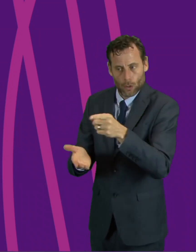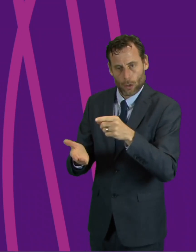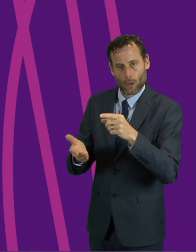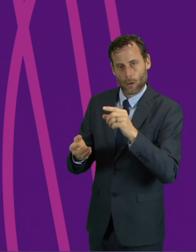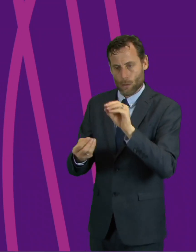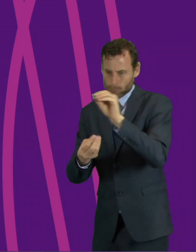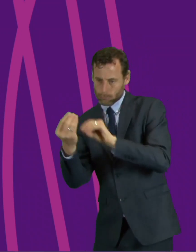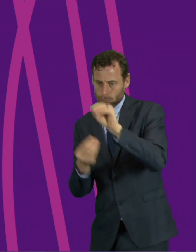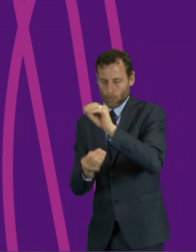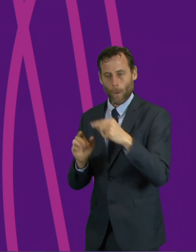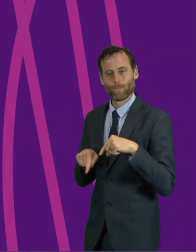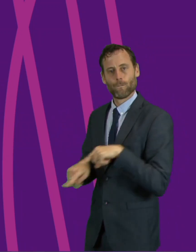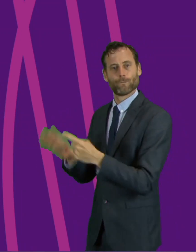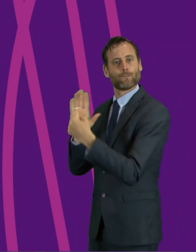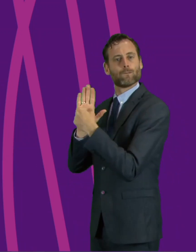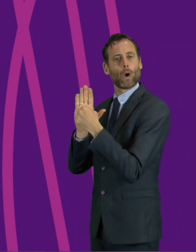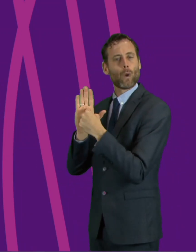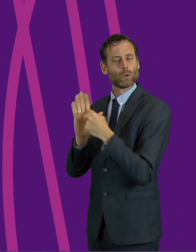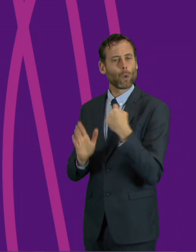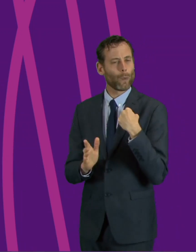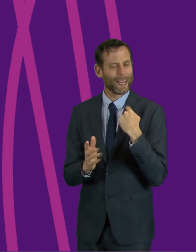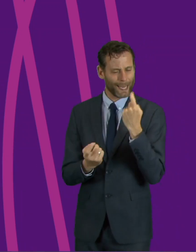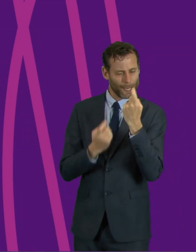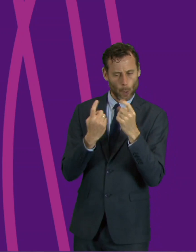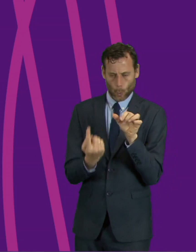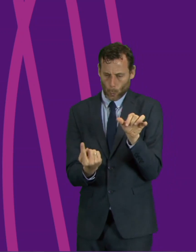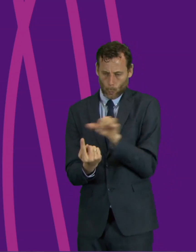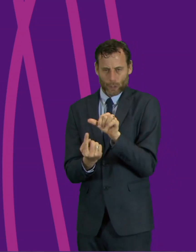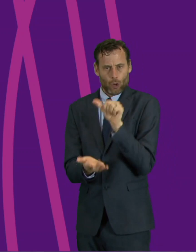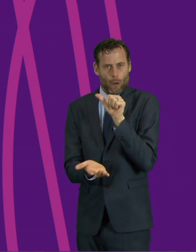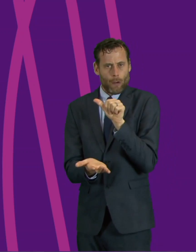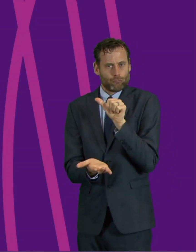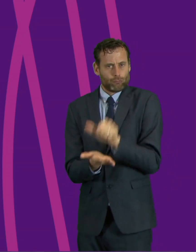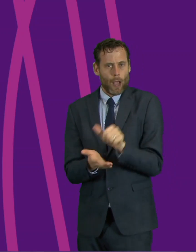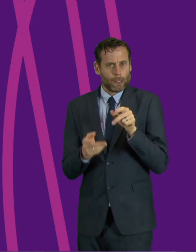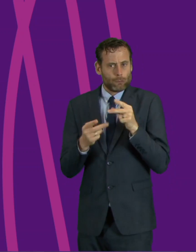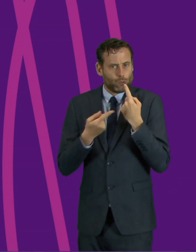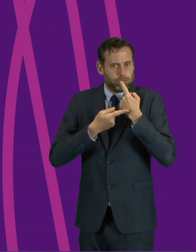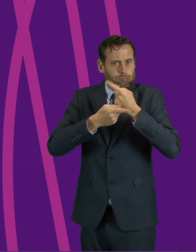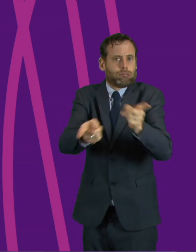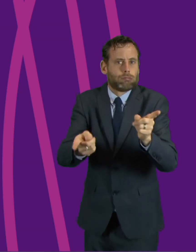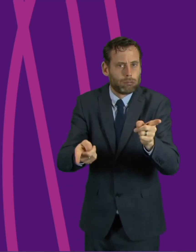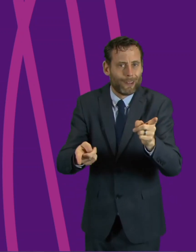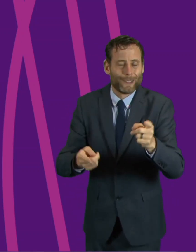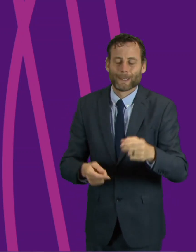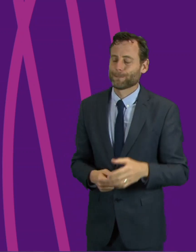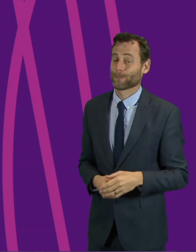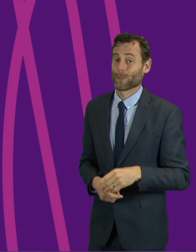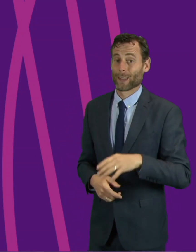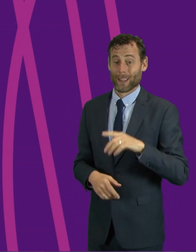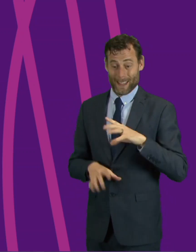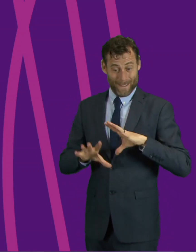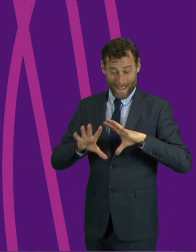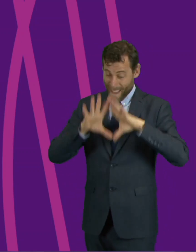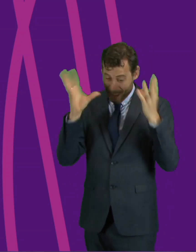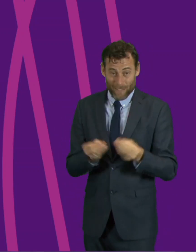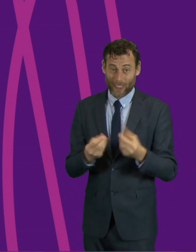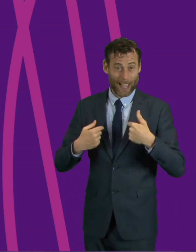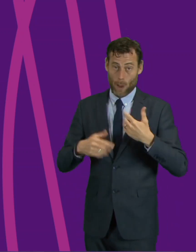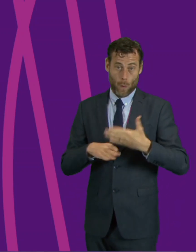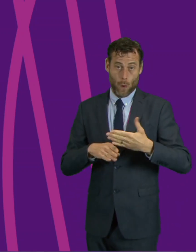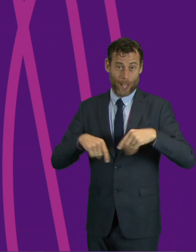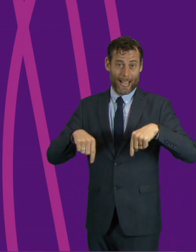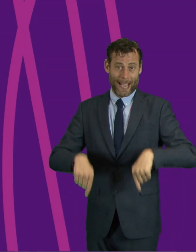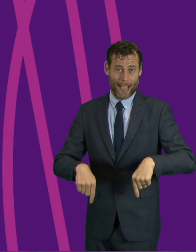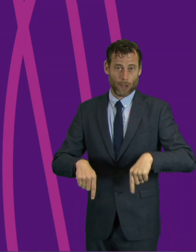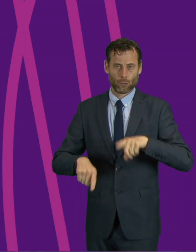we are looking at in detail to get to the right approach that is about everything we're doing here is trying to strike